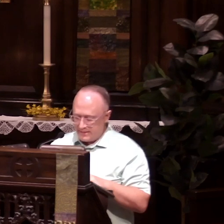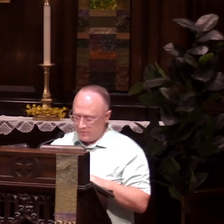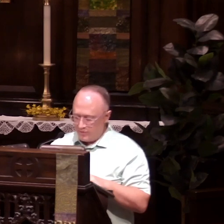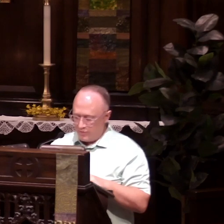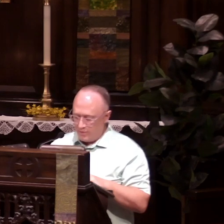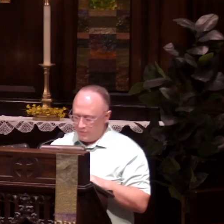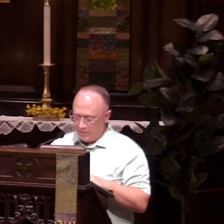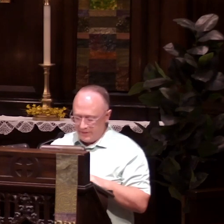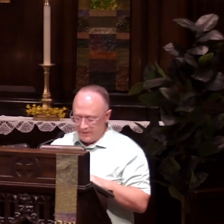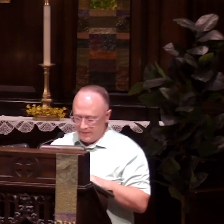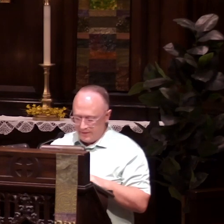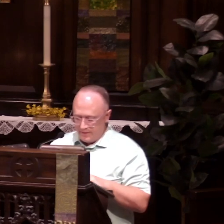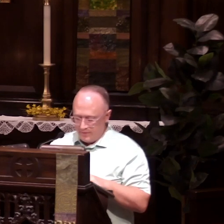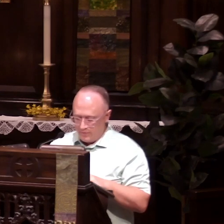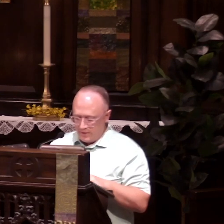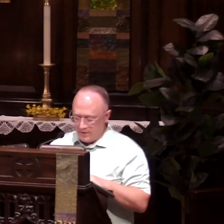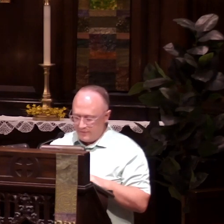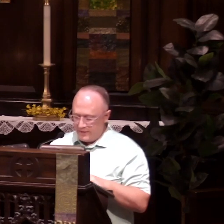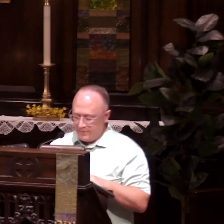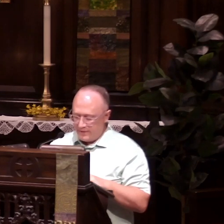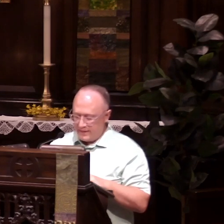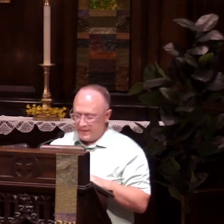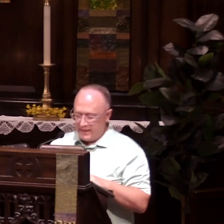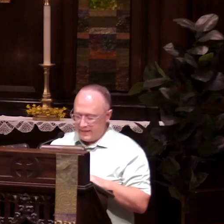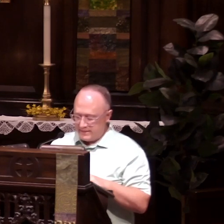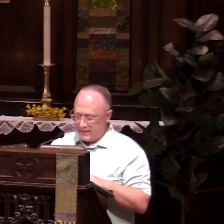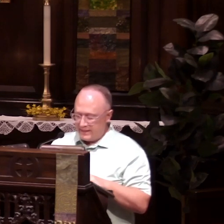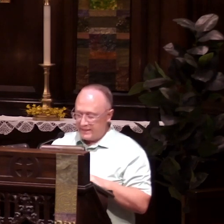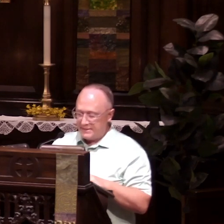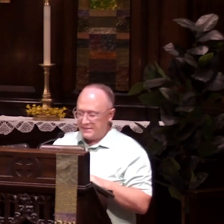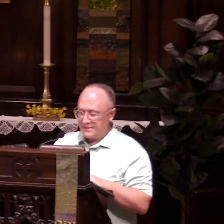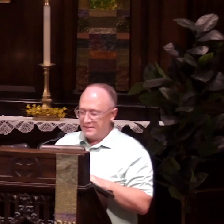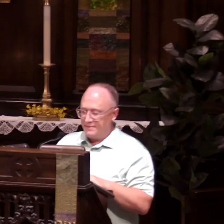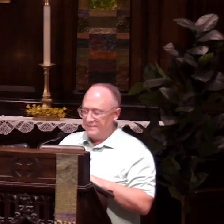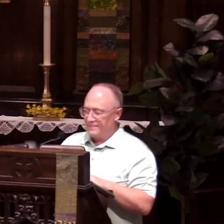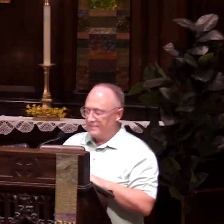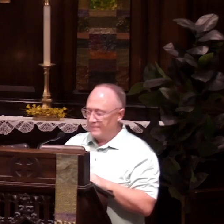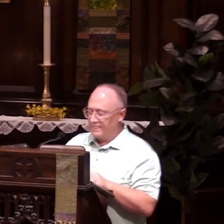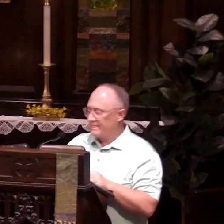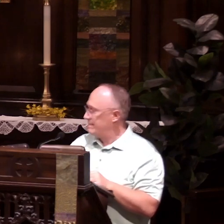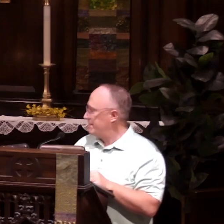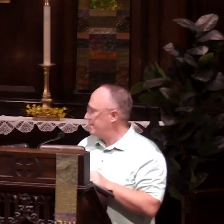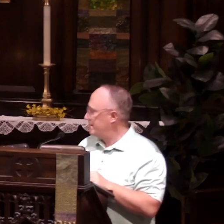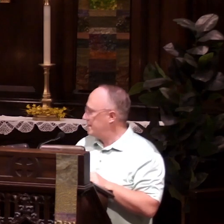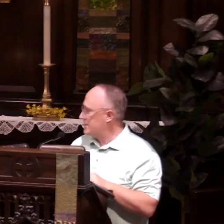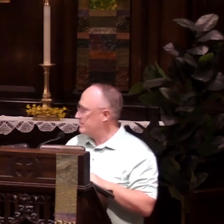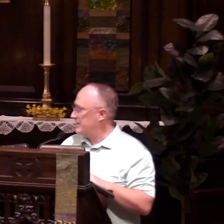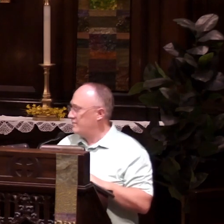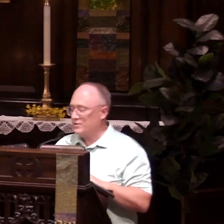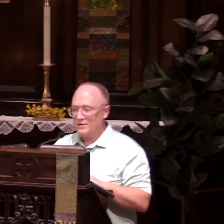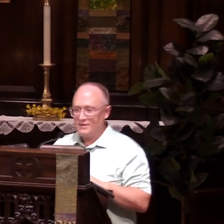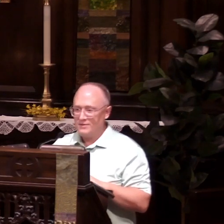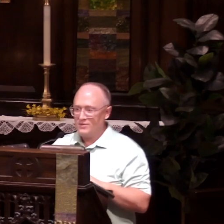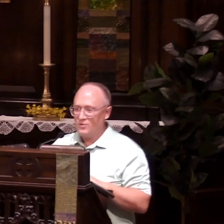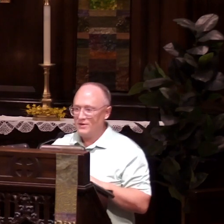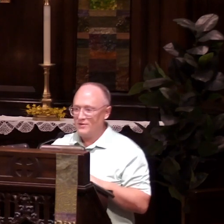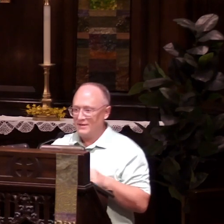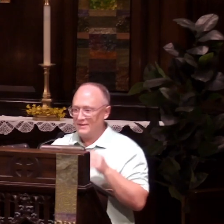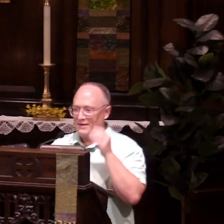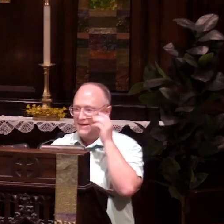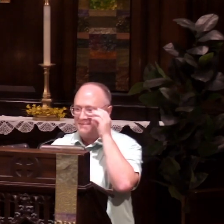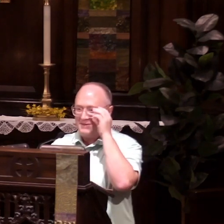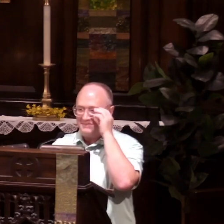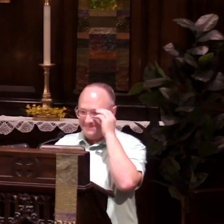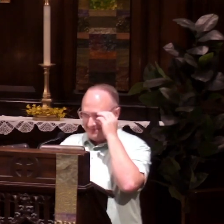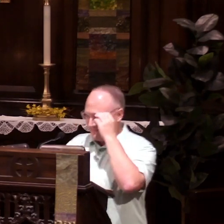the days that were formed for me, when none of them as yet existed. Thanks be for the word of